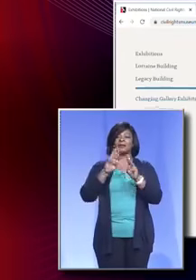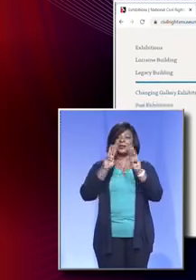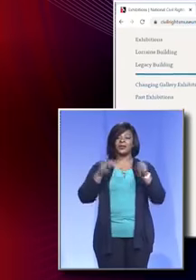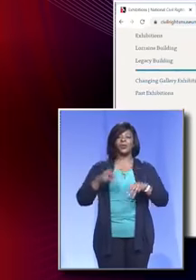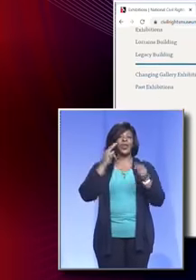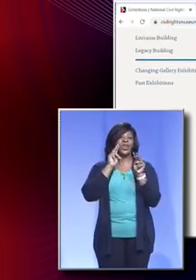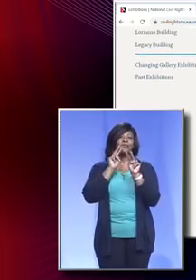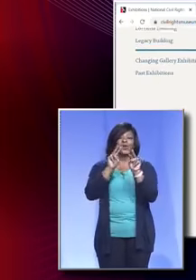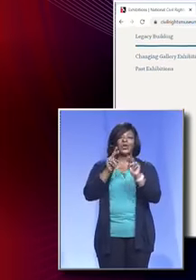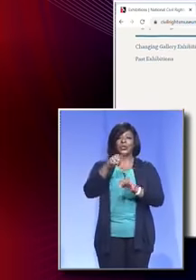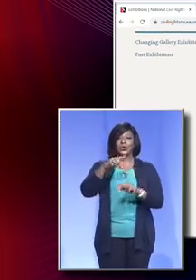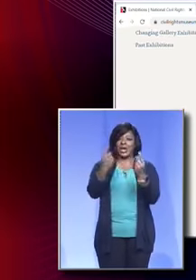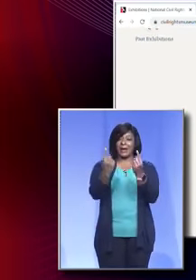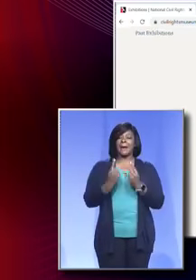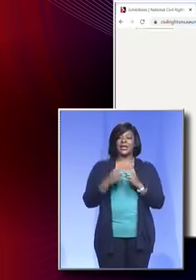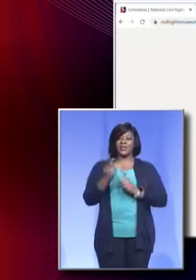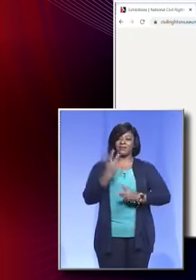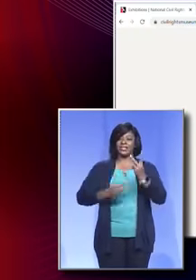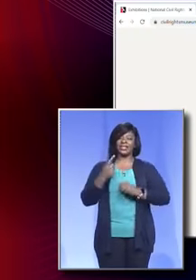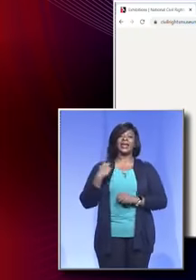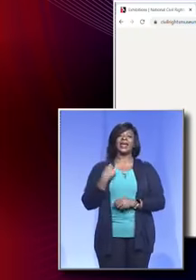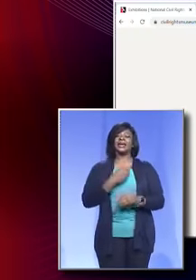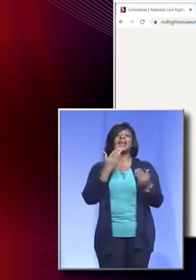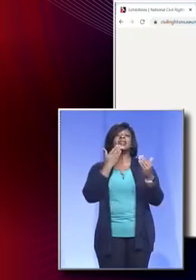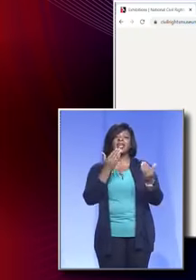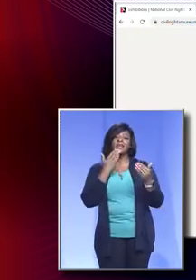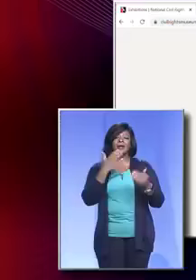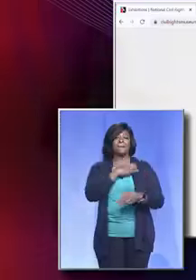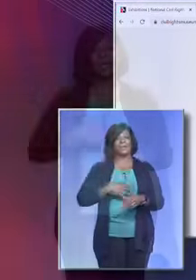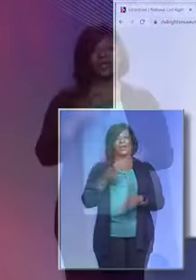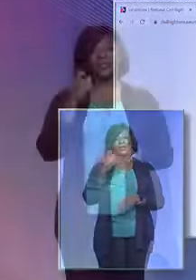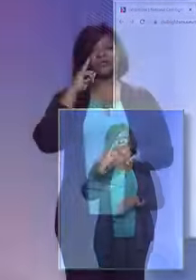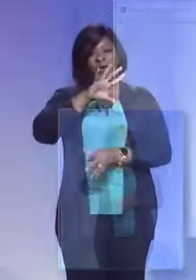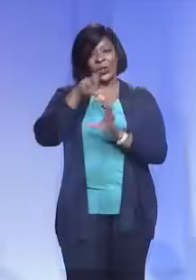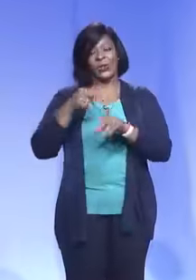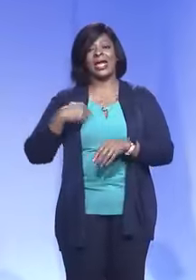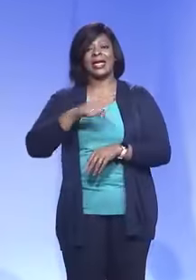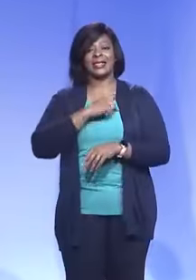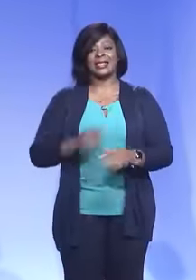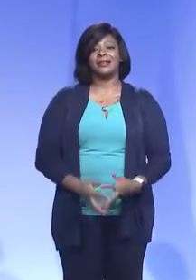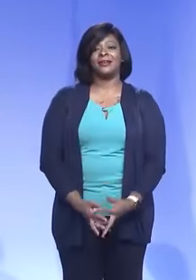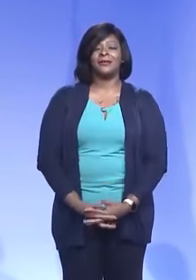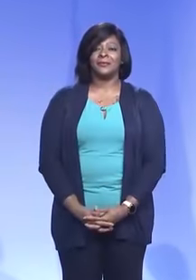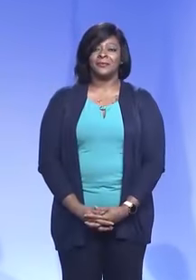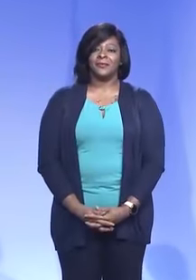look forward to you coming to visit, and again, thank you, Mayor Harris, for including us.